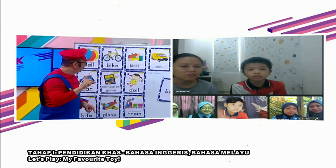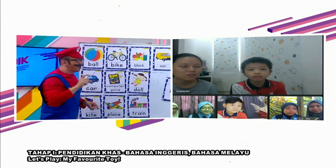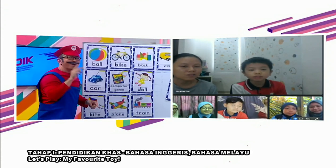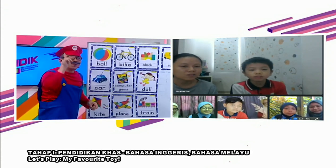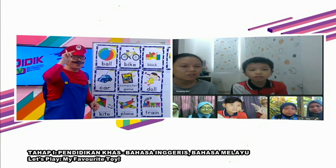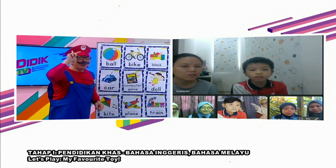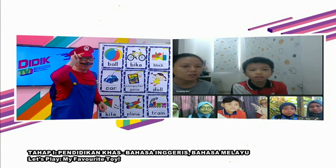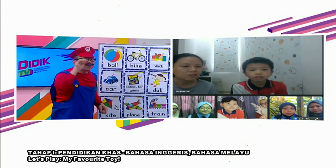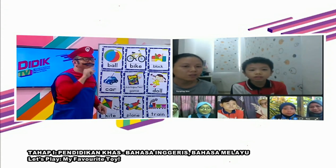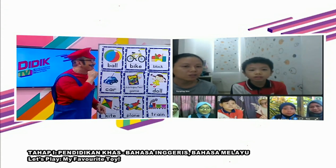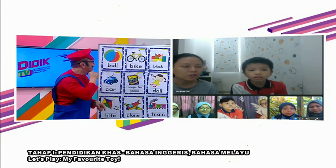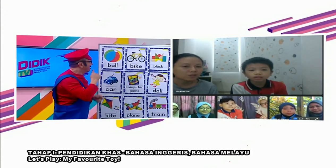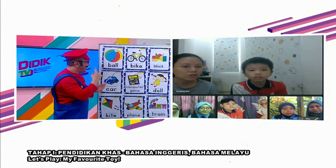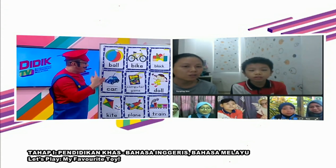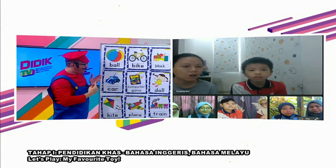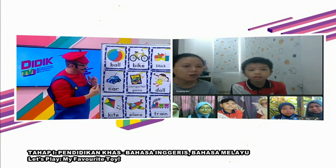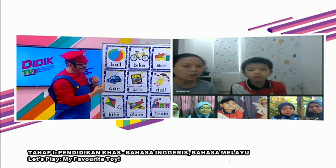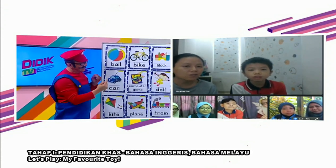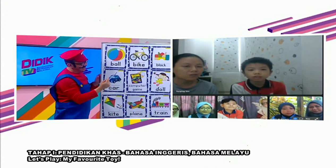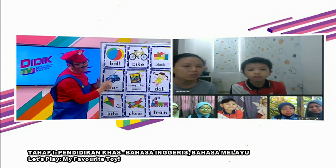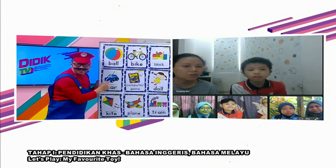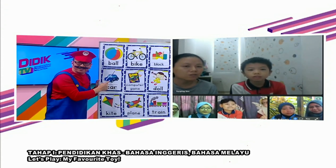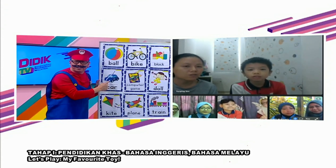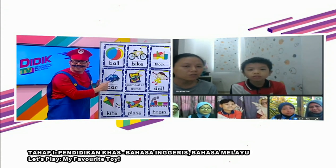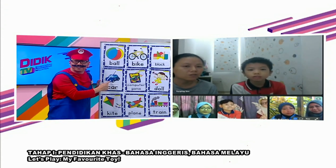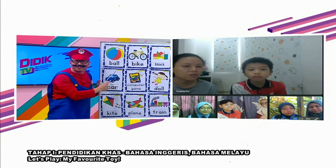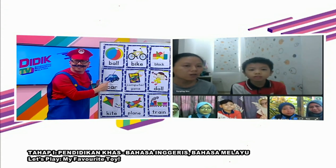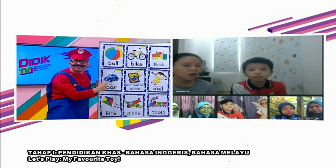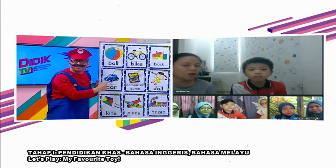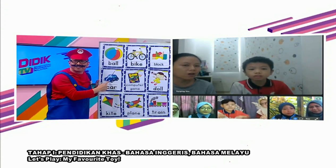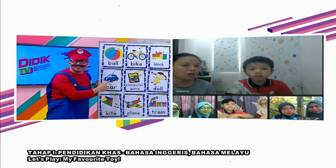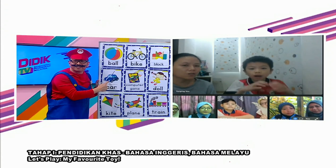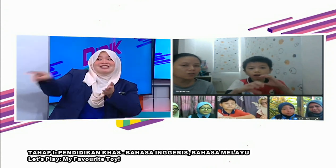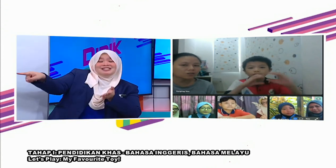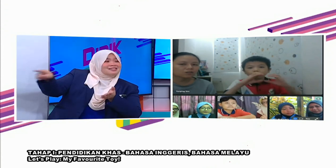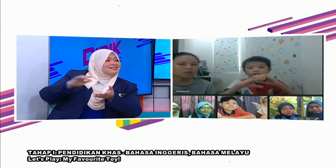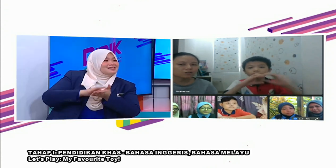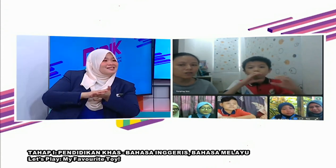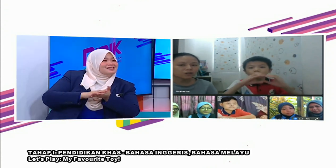question. Okay. Yunping, what's this? What is?